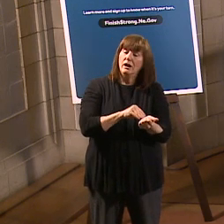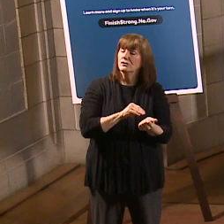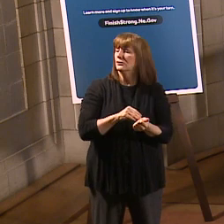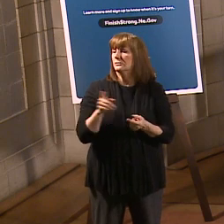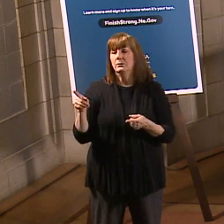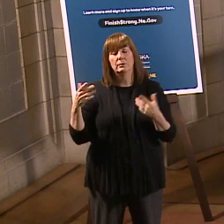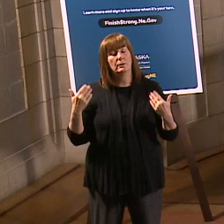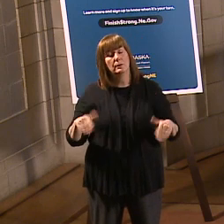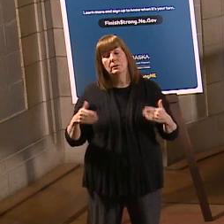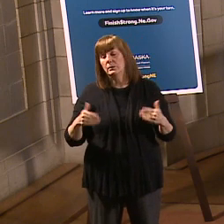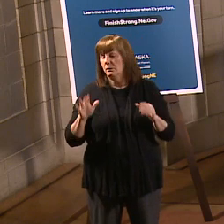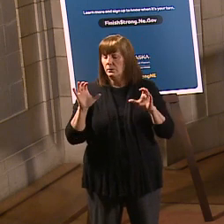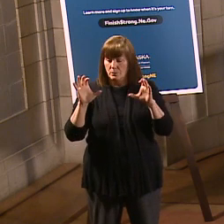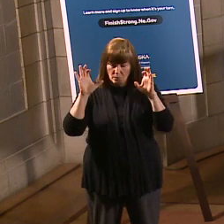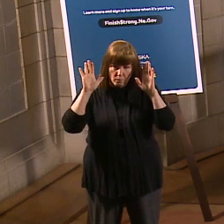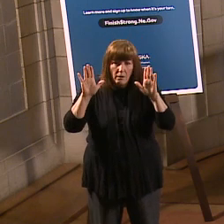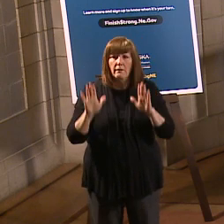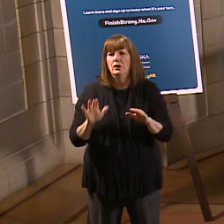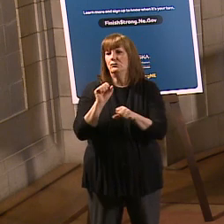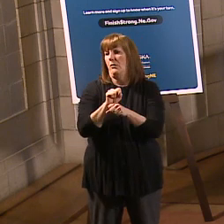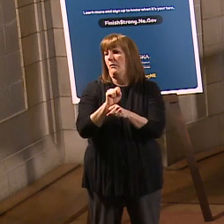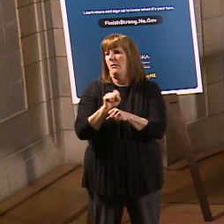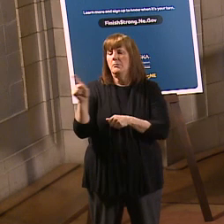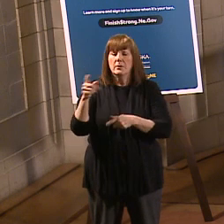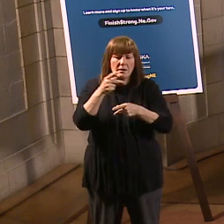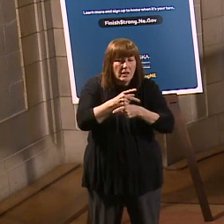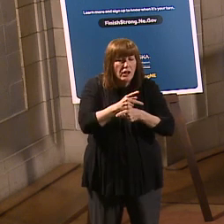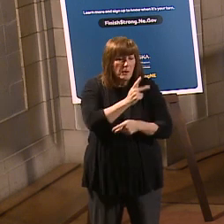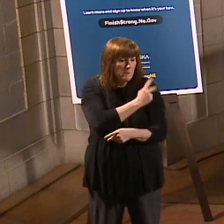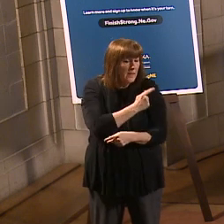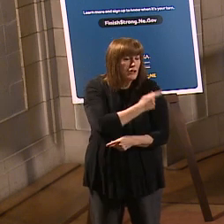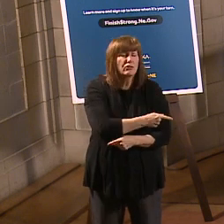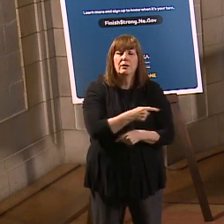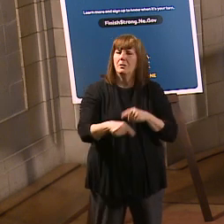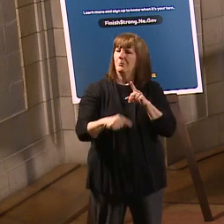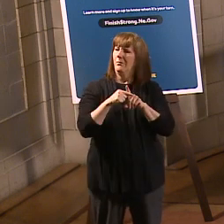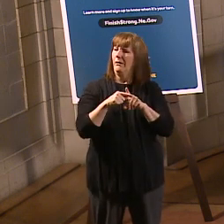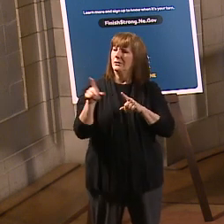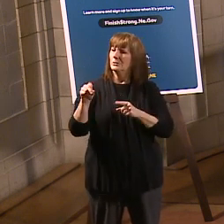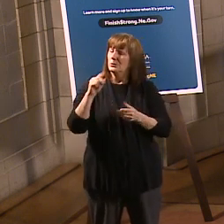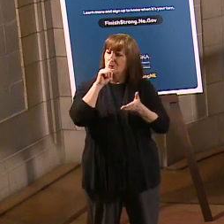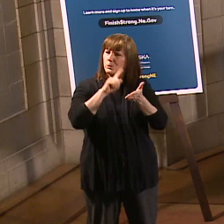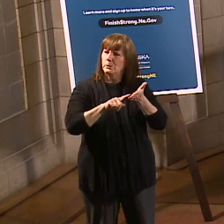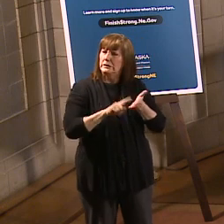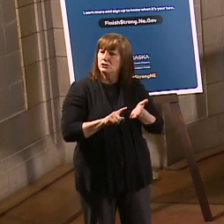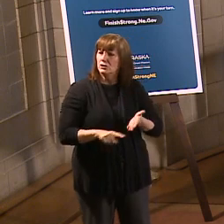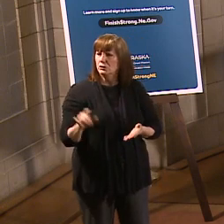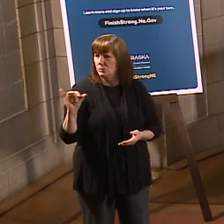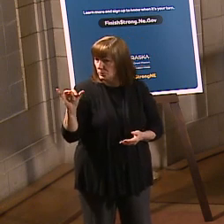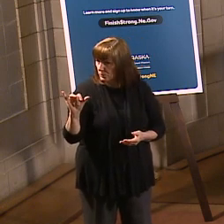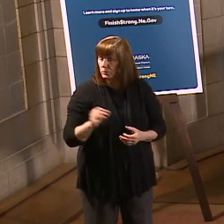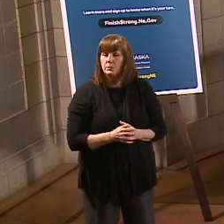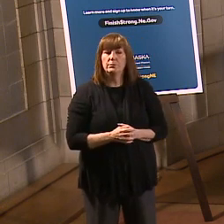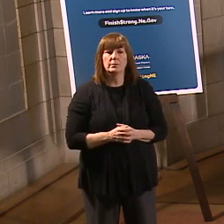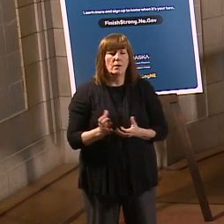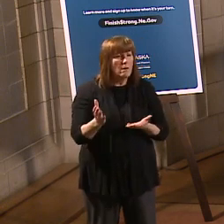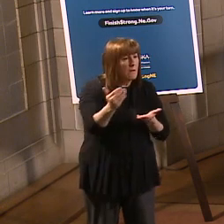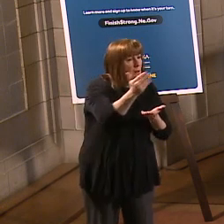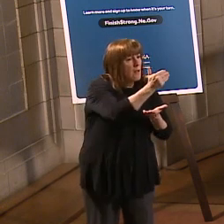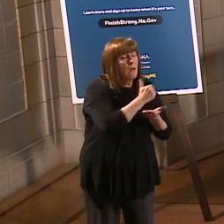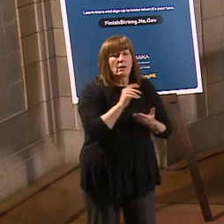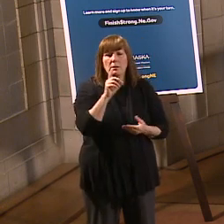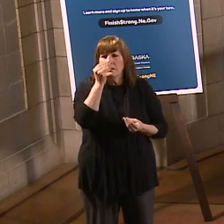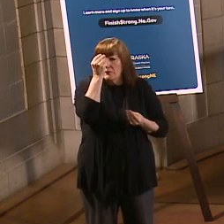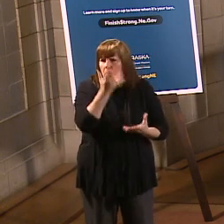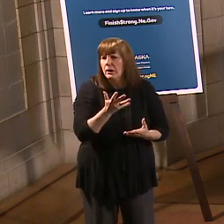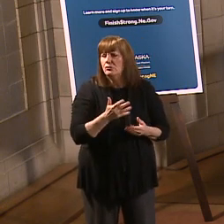done yeoman work with regard to caring for patients, but also doing research in the field as well. So collecting data,